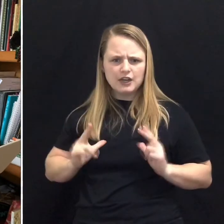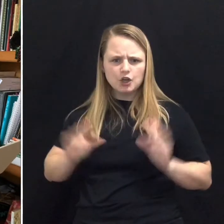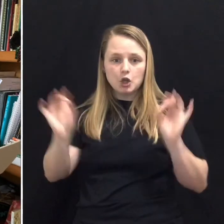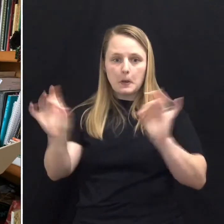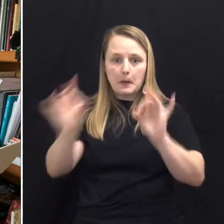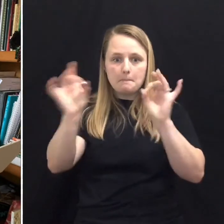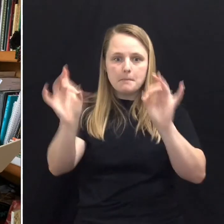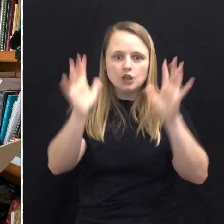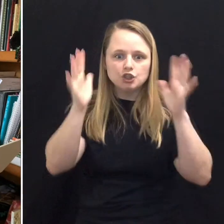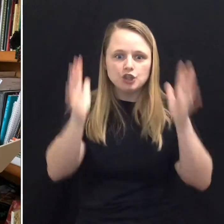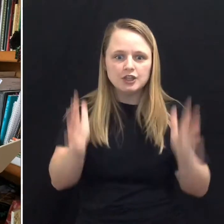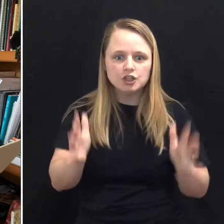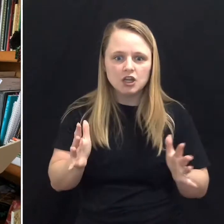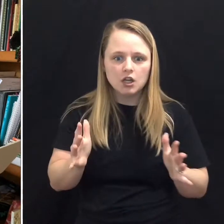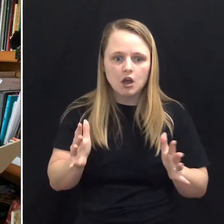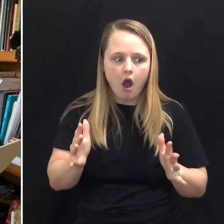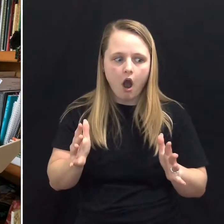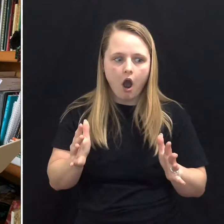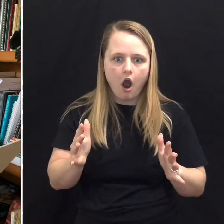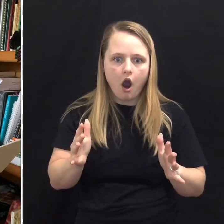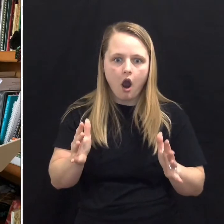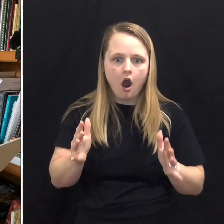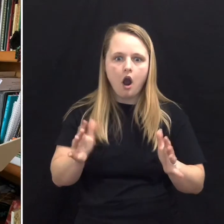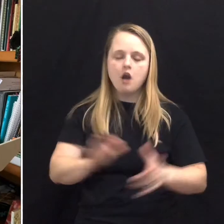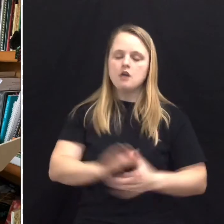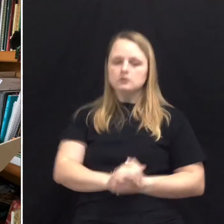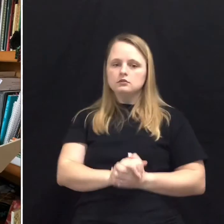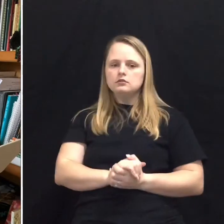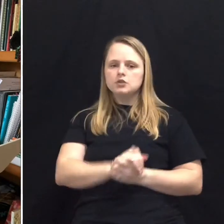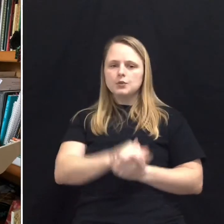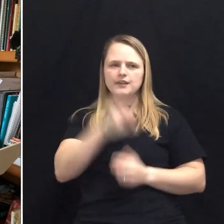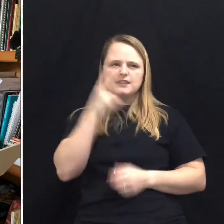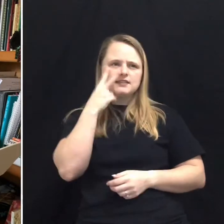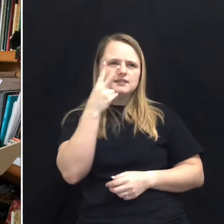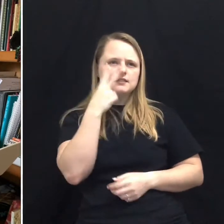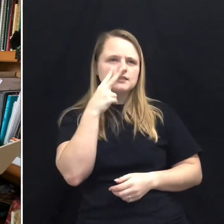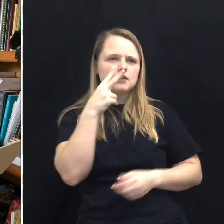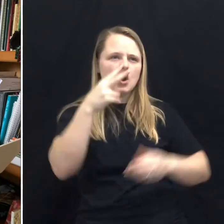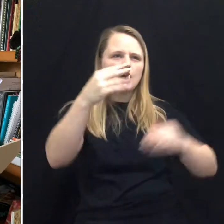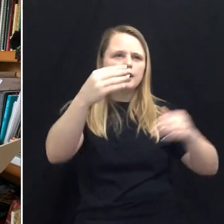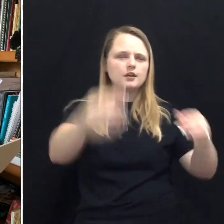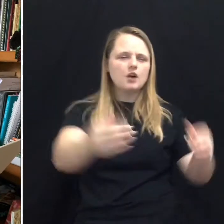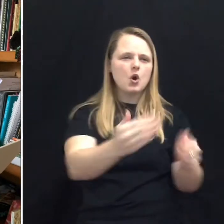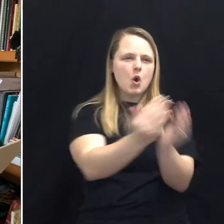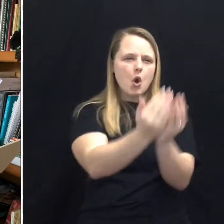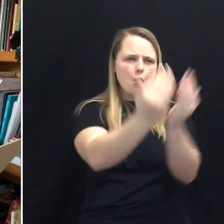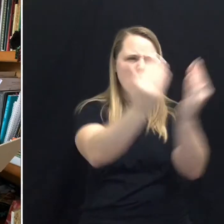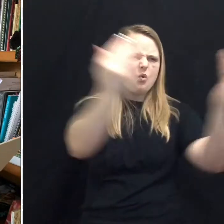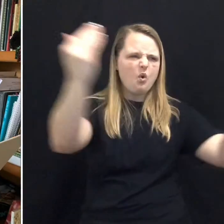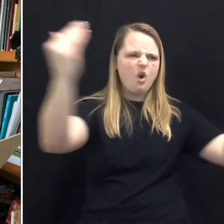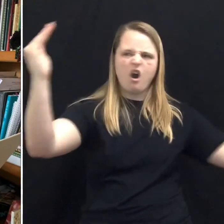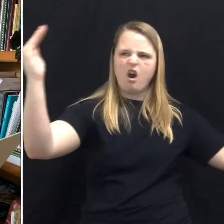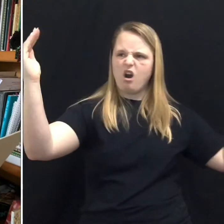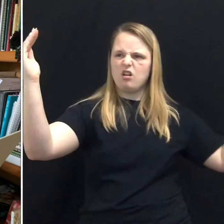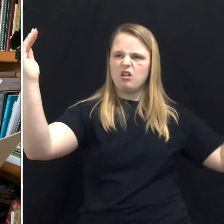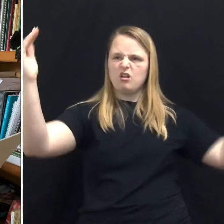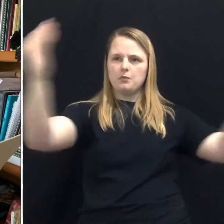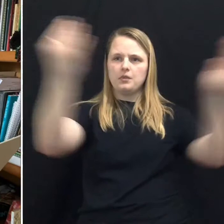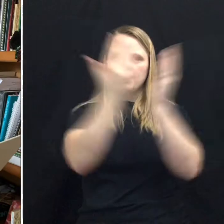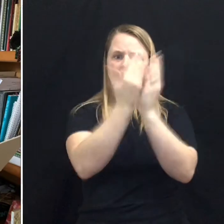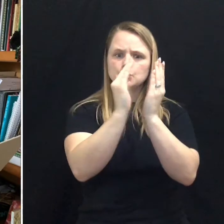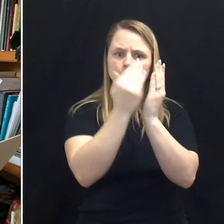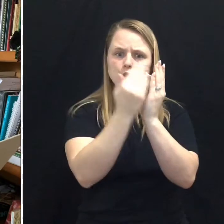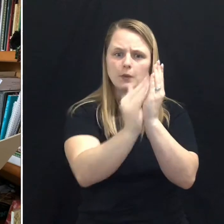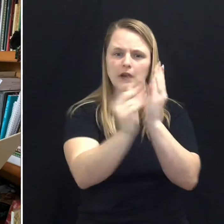vine-covered wall with an open doorway. Alan took that warning seriously. He turned